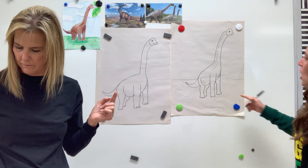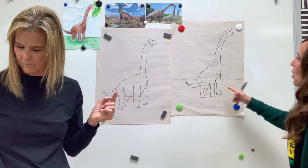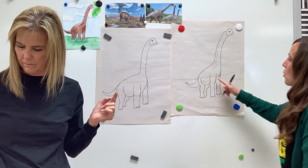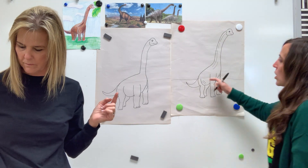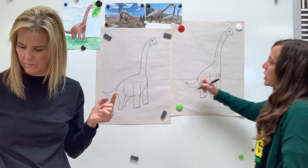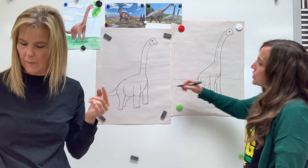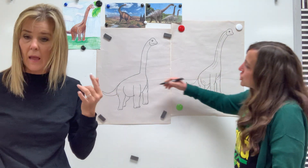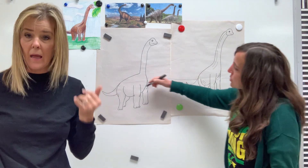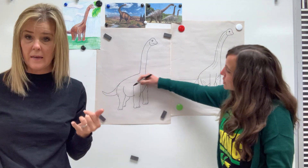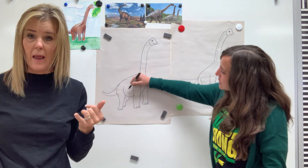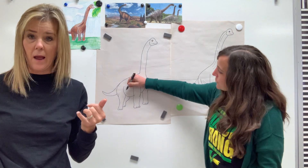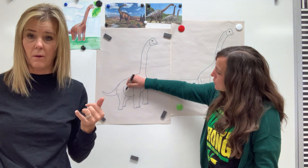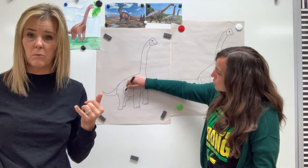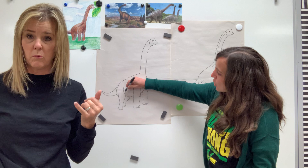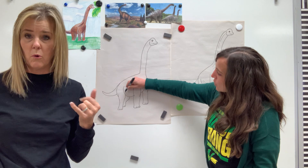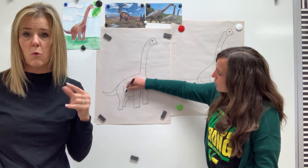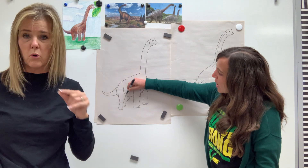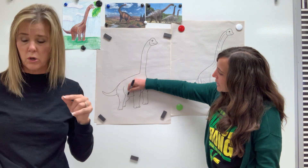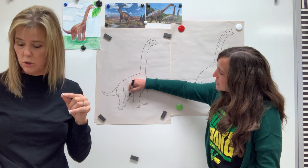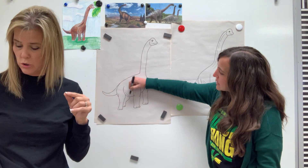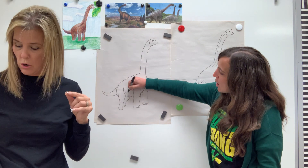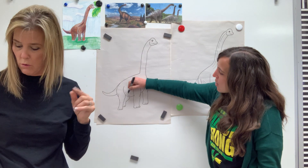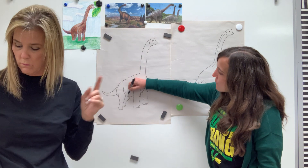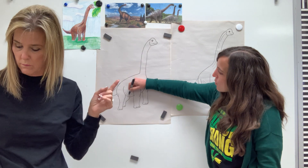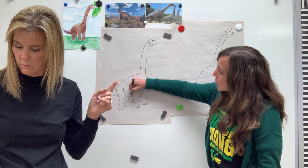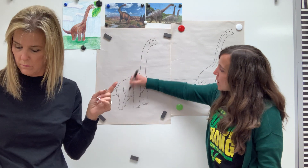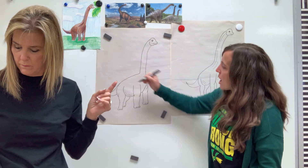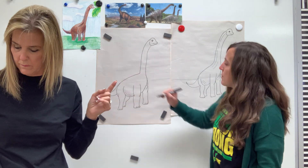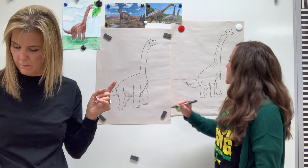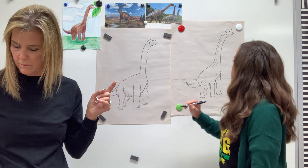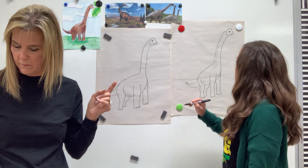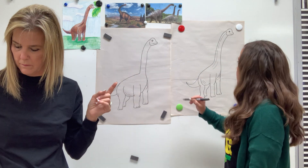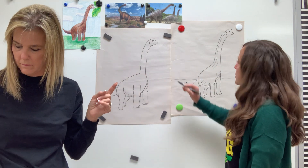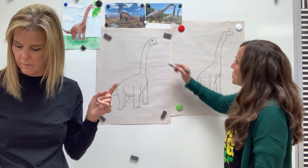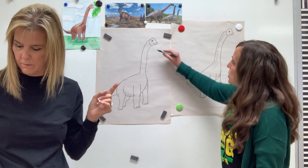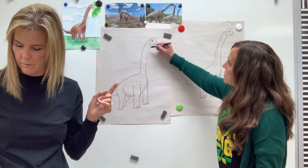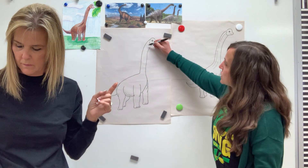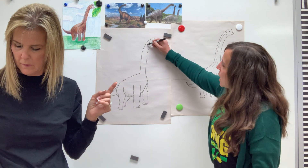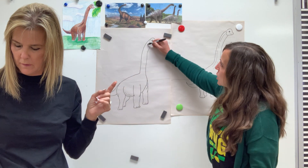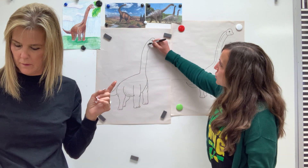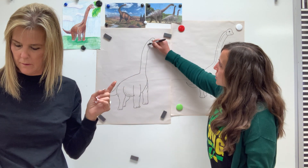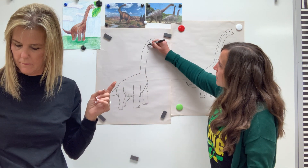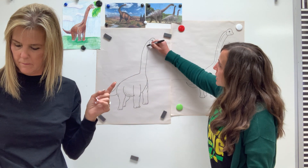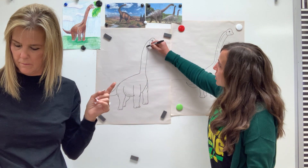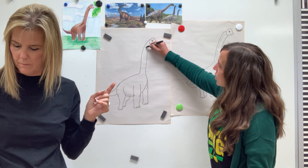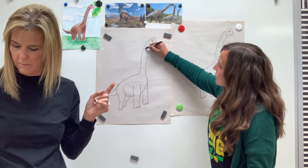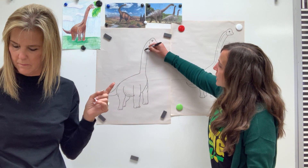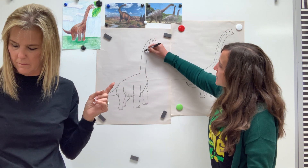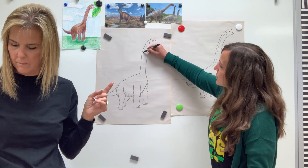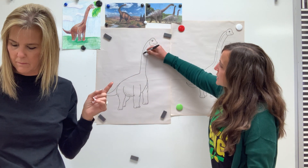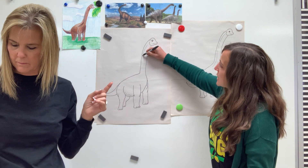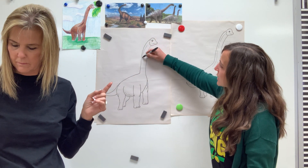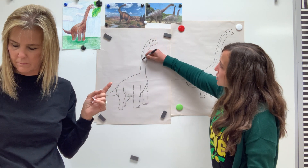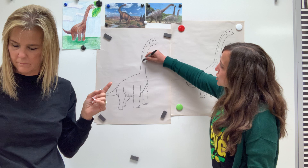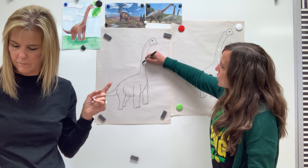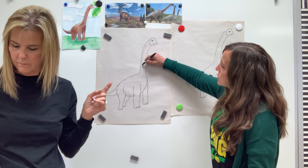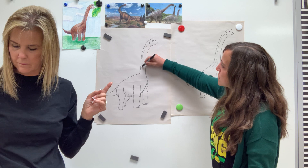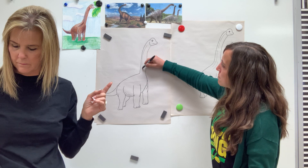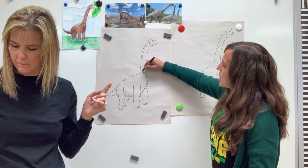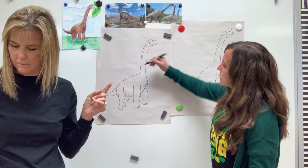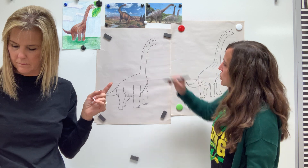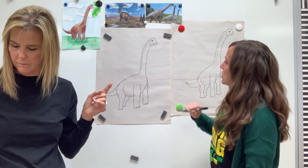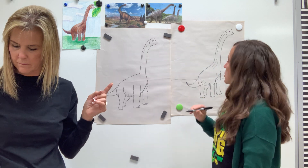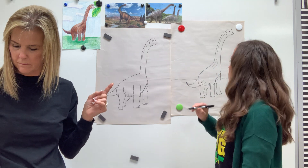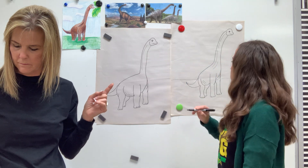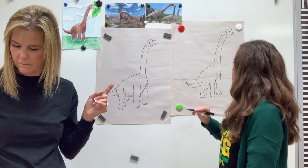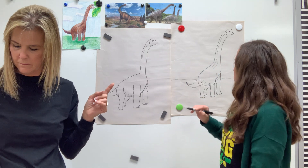he? We're going to show just a few curve lines for his muscles. You could make a curve line down his neck to show